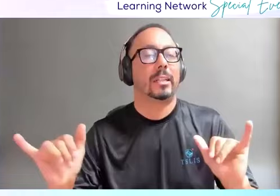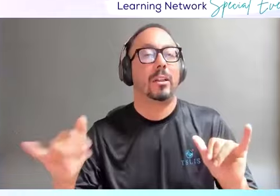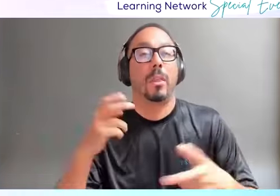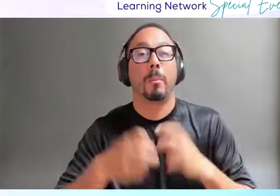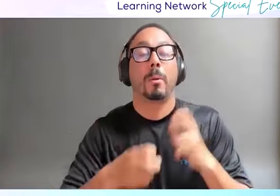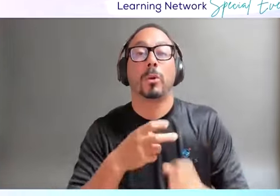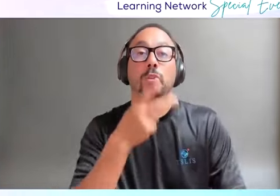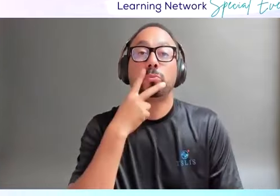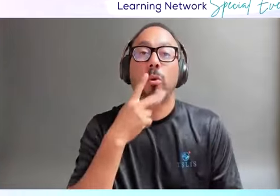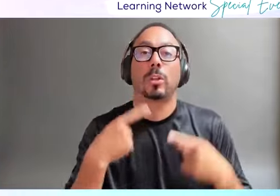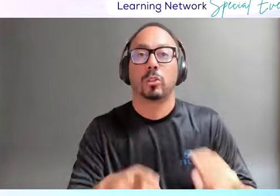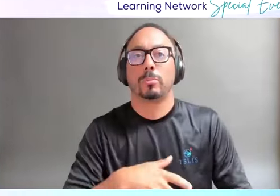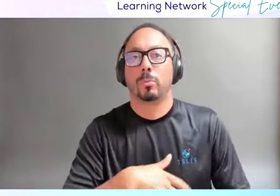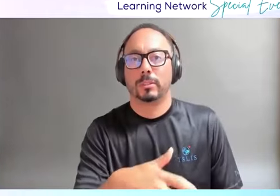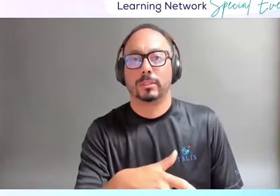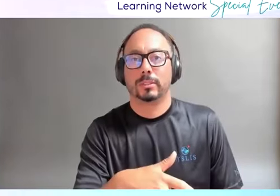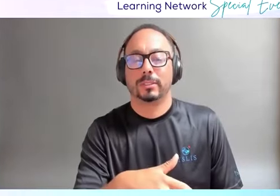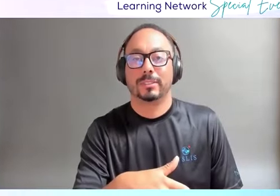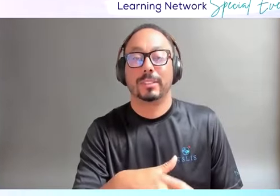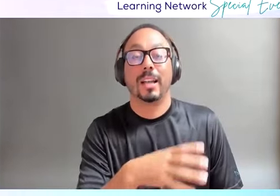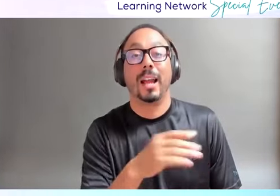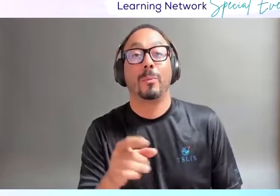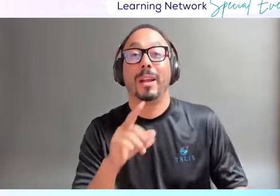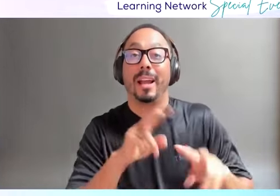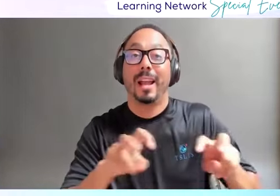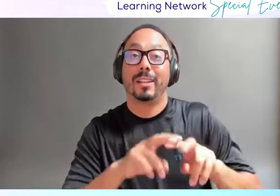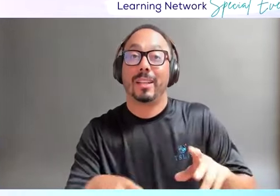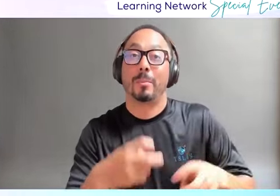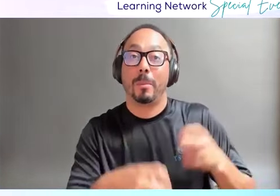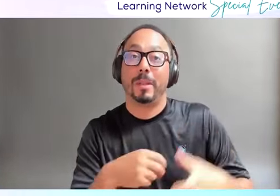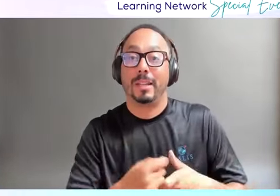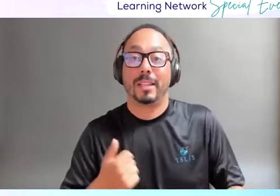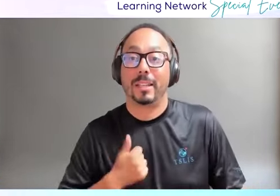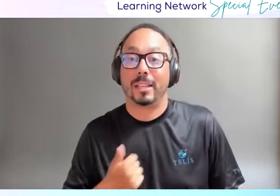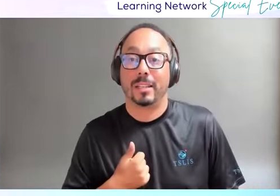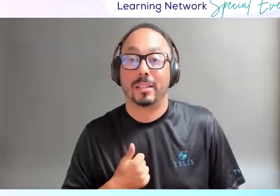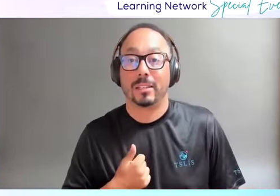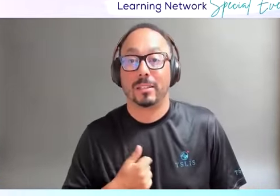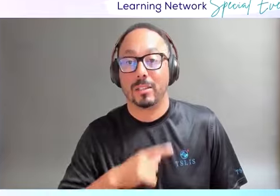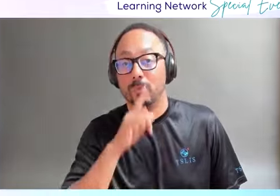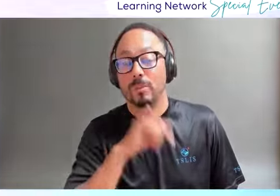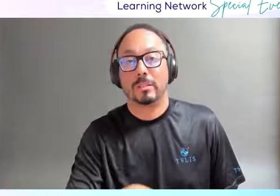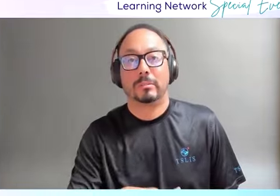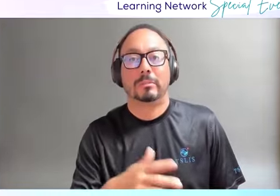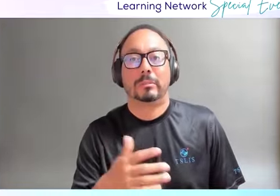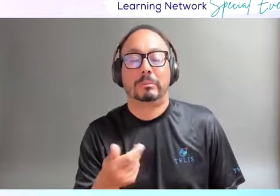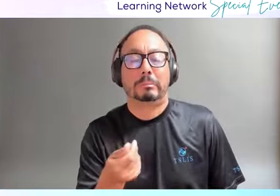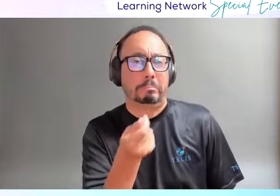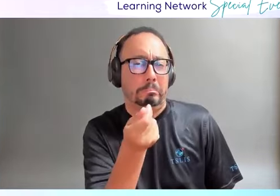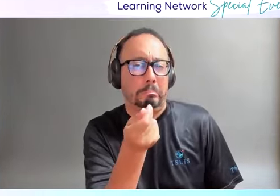yet when we analyze that problem in Canada, there are virtually just handfuls of